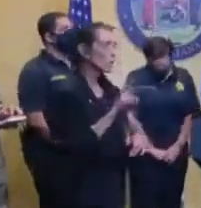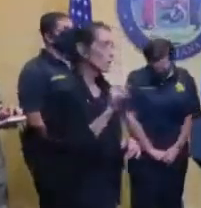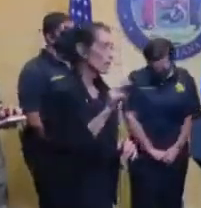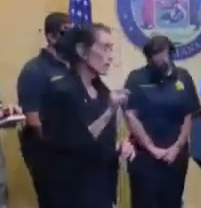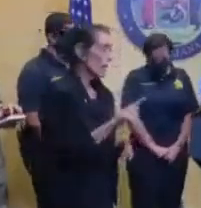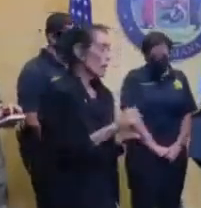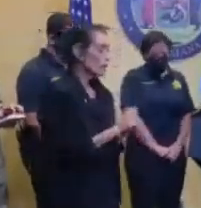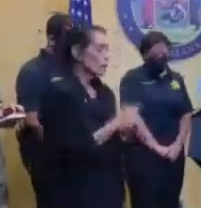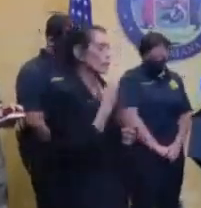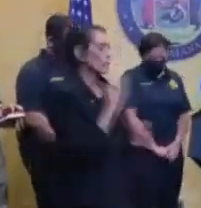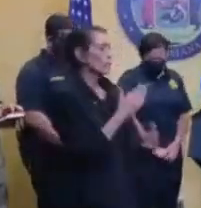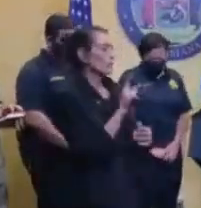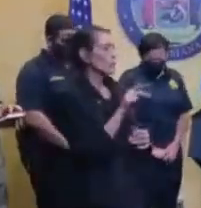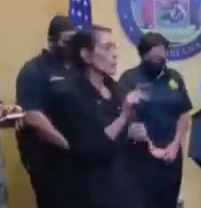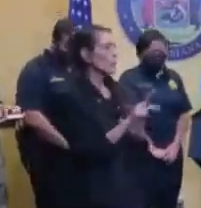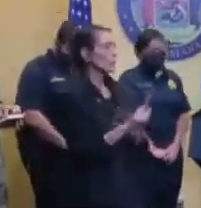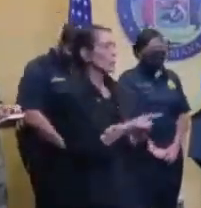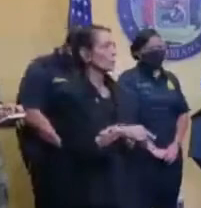that? Okay, thanks, Colin.